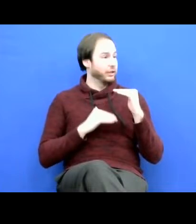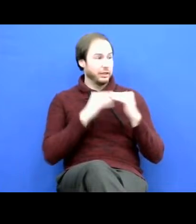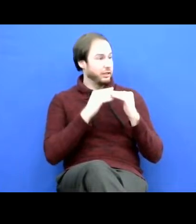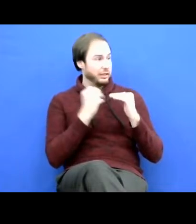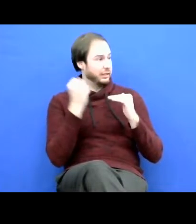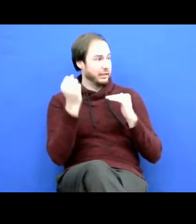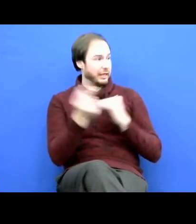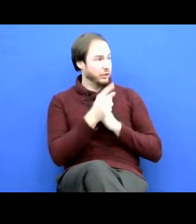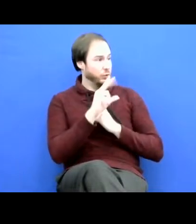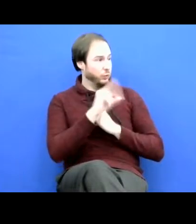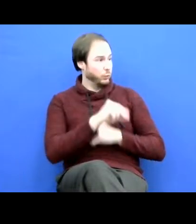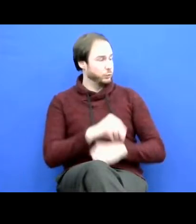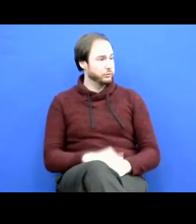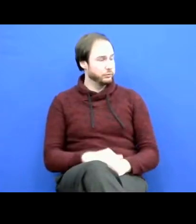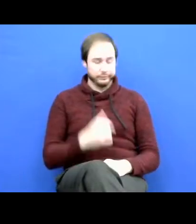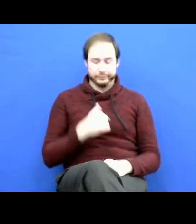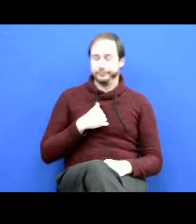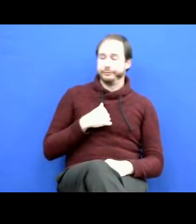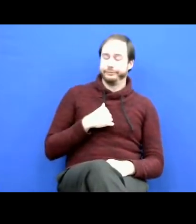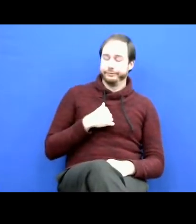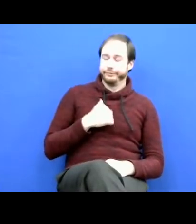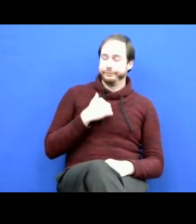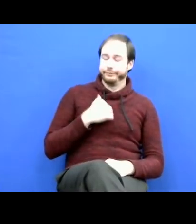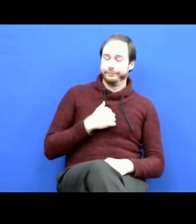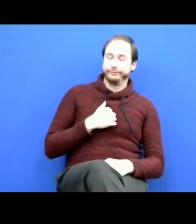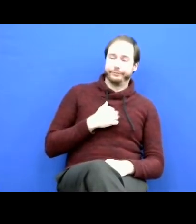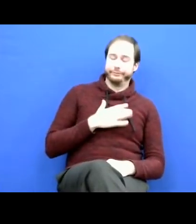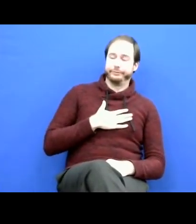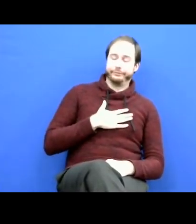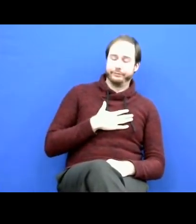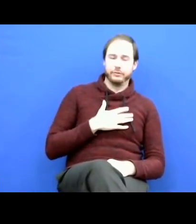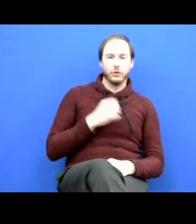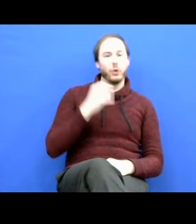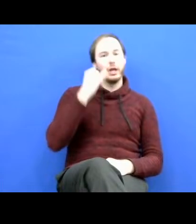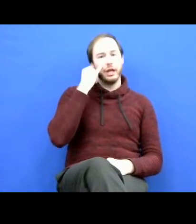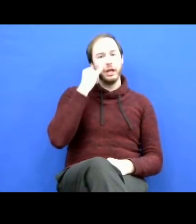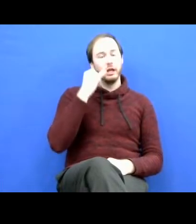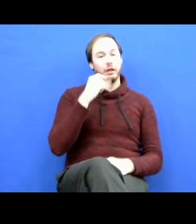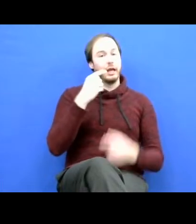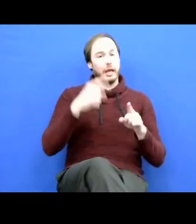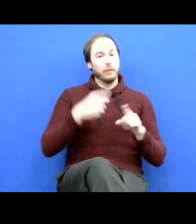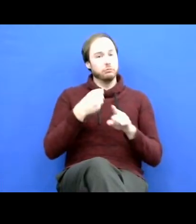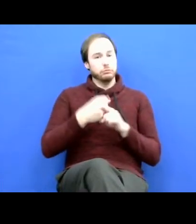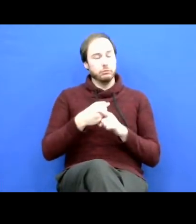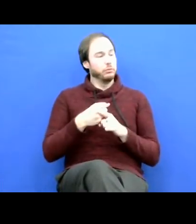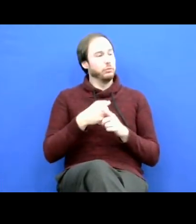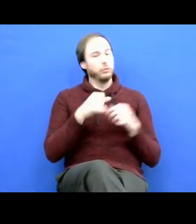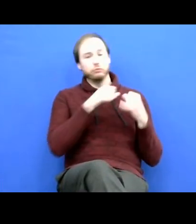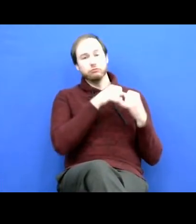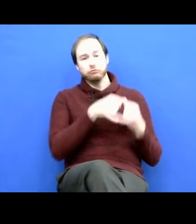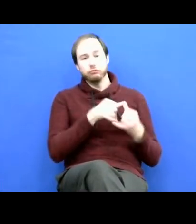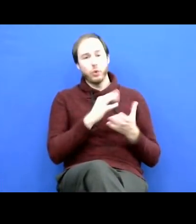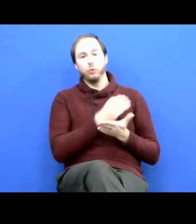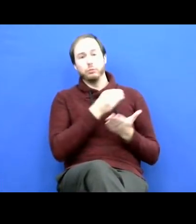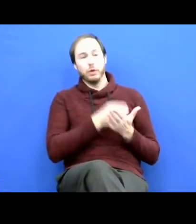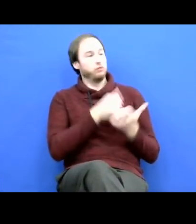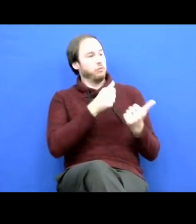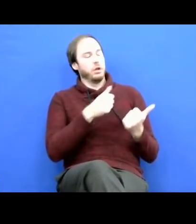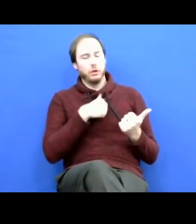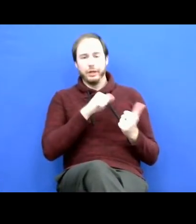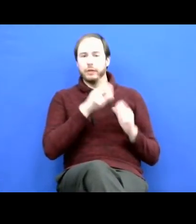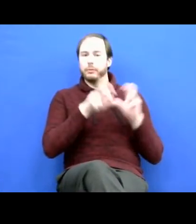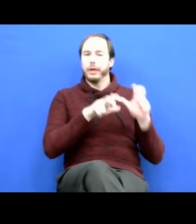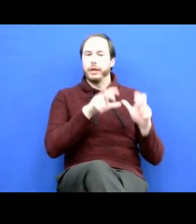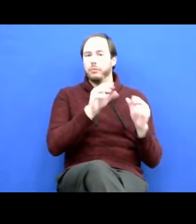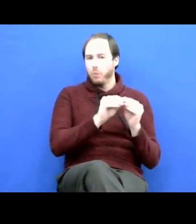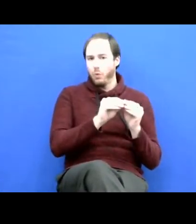forward. So if we get some windfall revenues, maybe that'll change. And I can